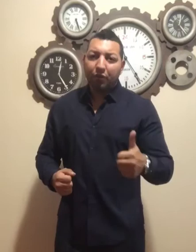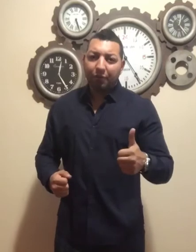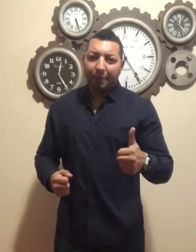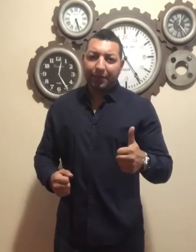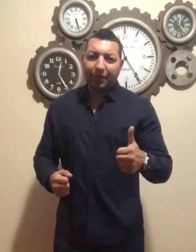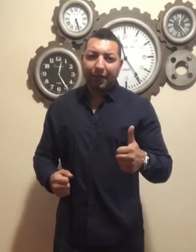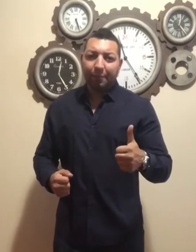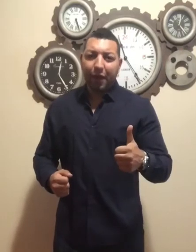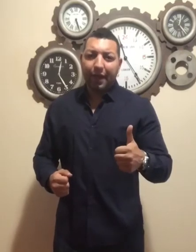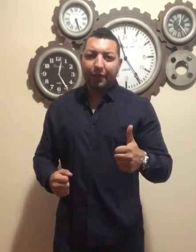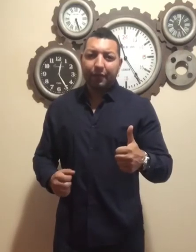the reptilian brain